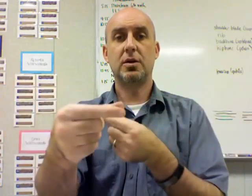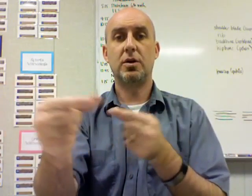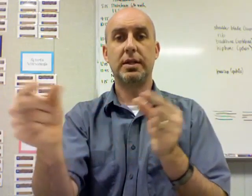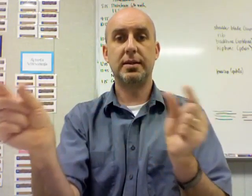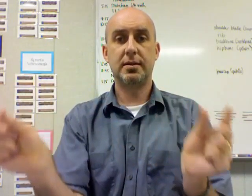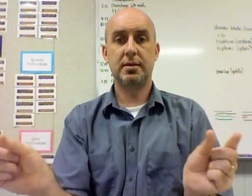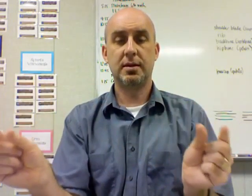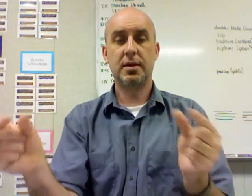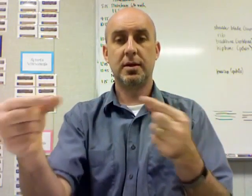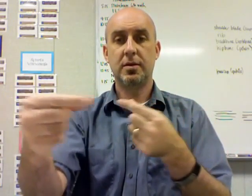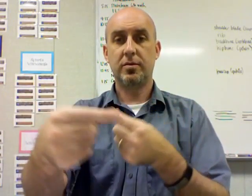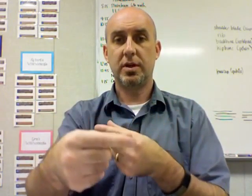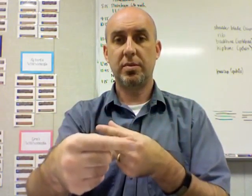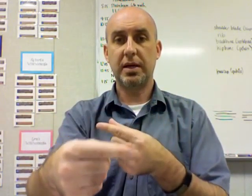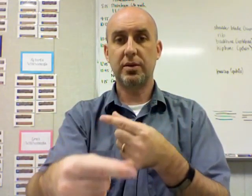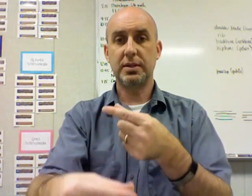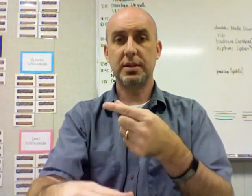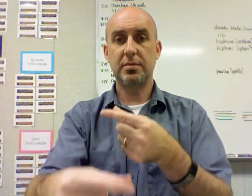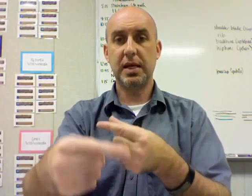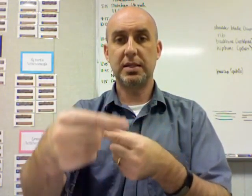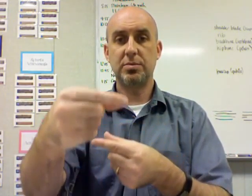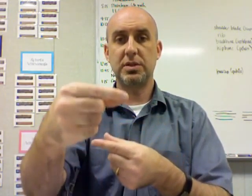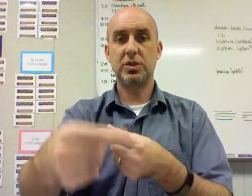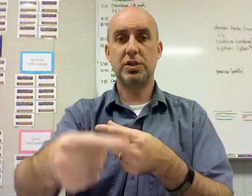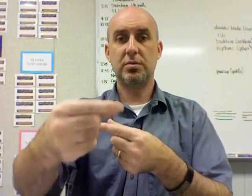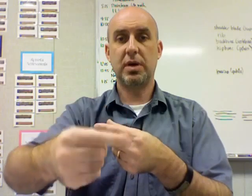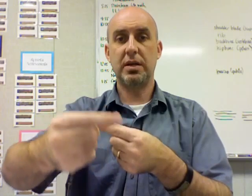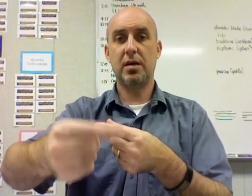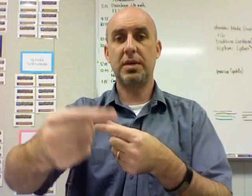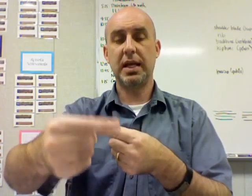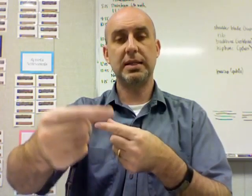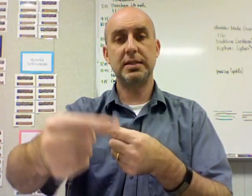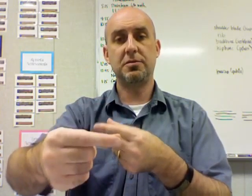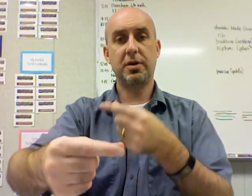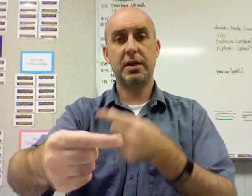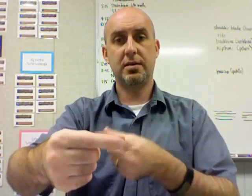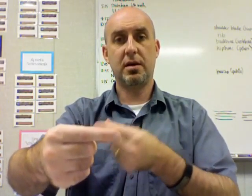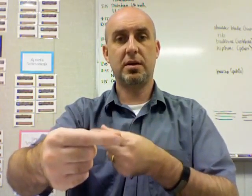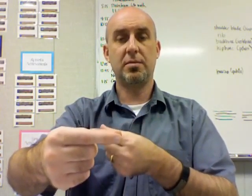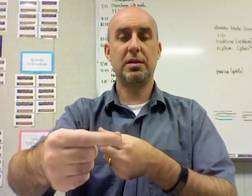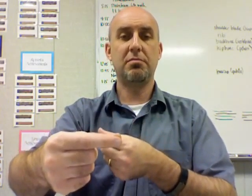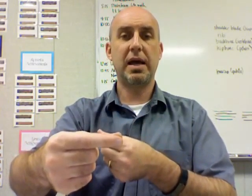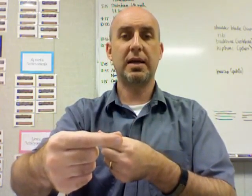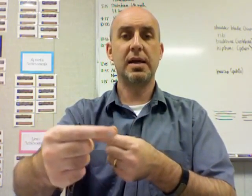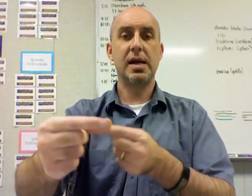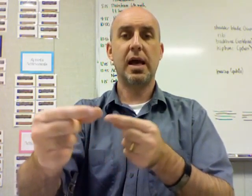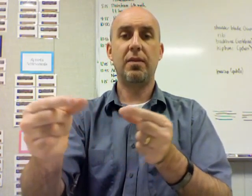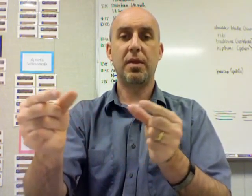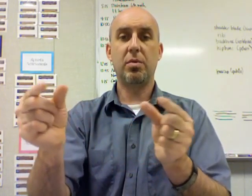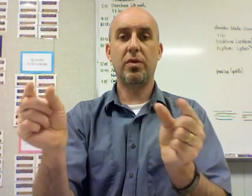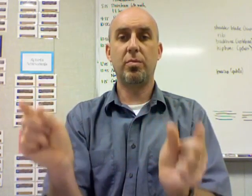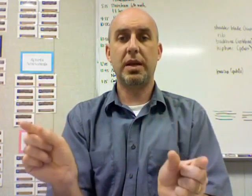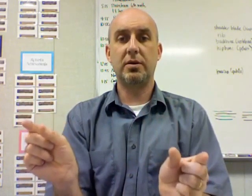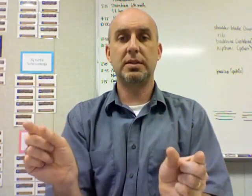Garden. Front and back, you can see my hand's position. My dominant hand is in front, non-dominant in back, and they both open out to the